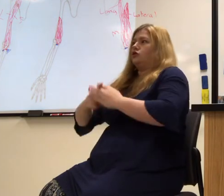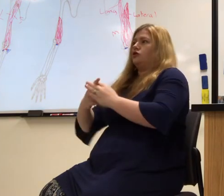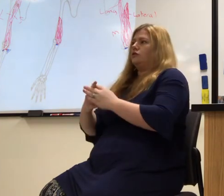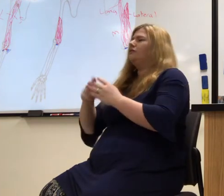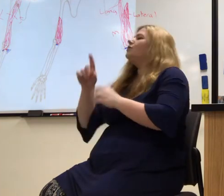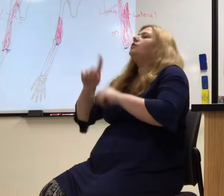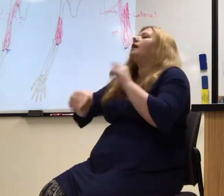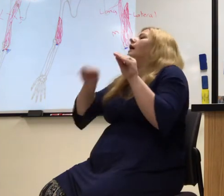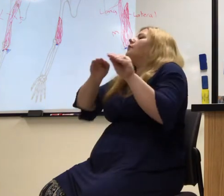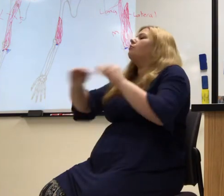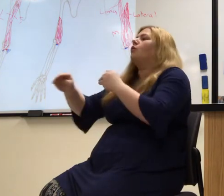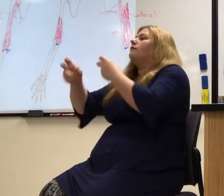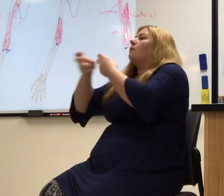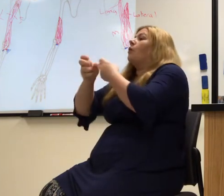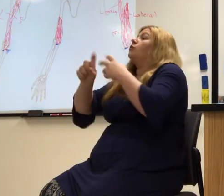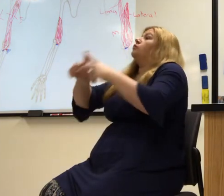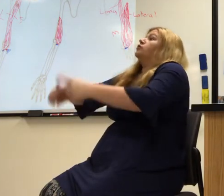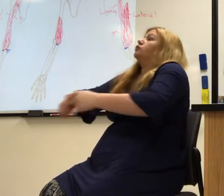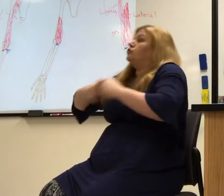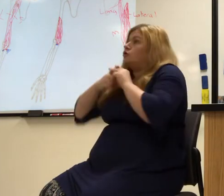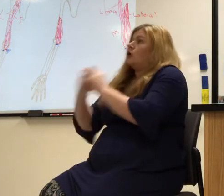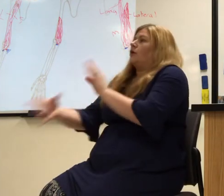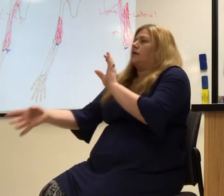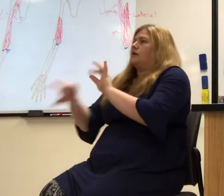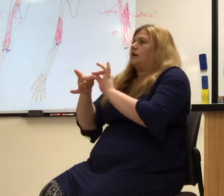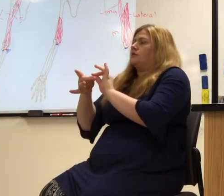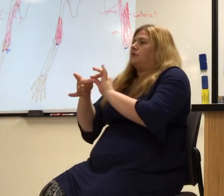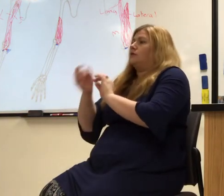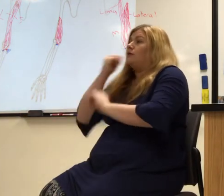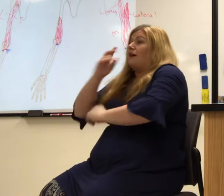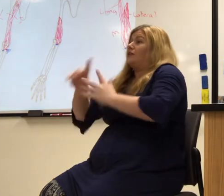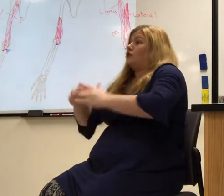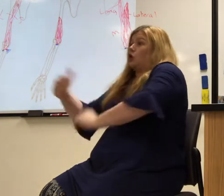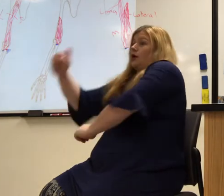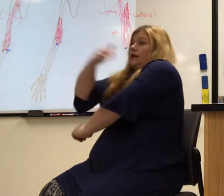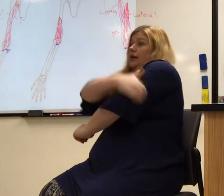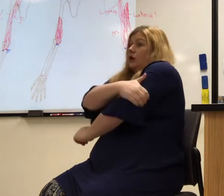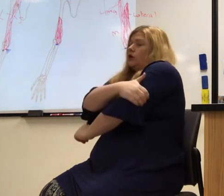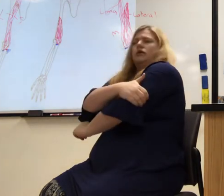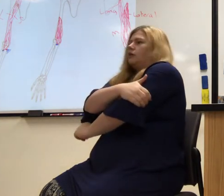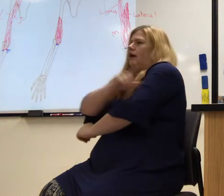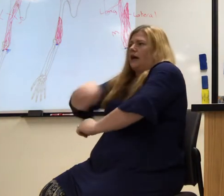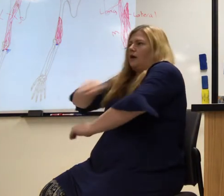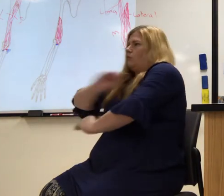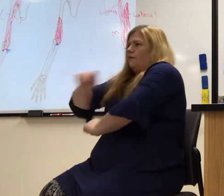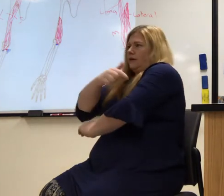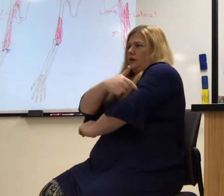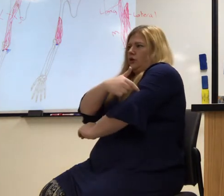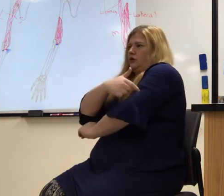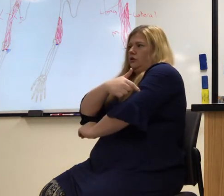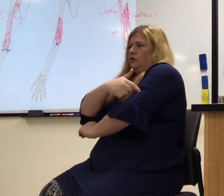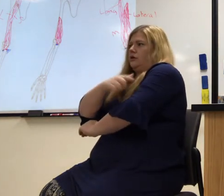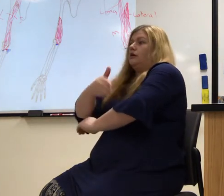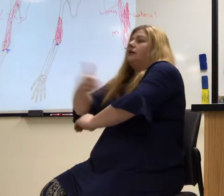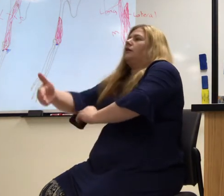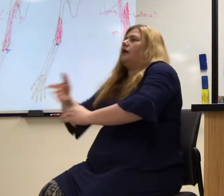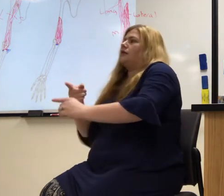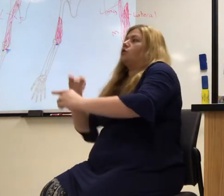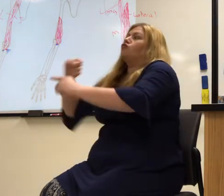All right. So this muscle can extend arm.